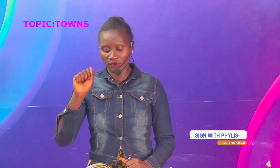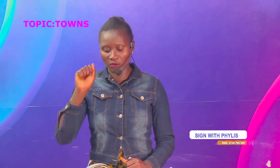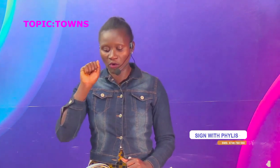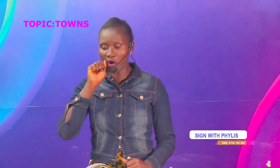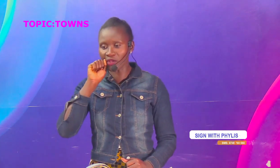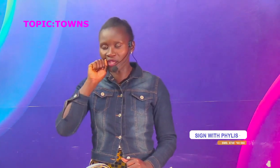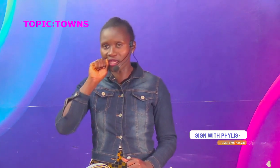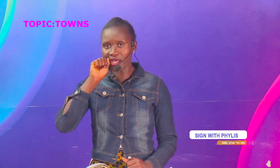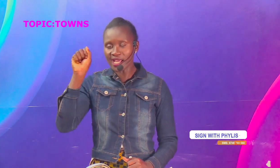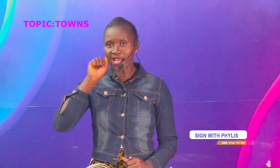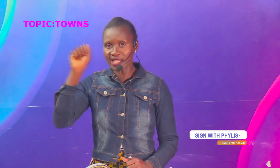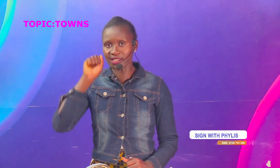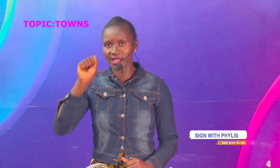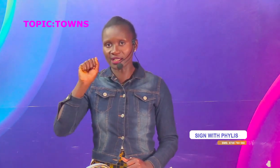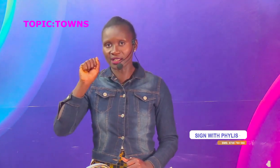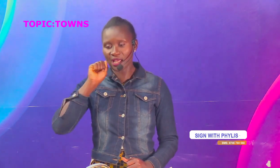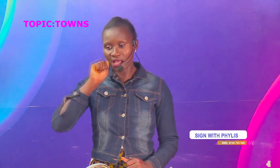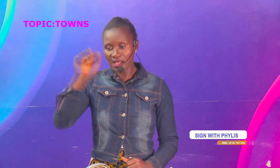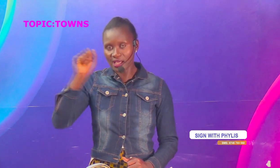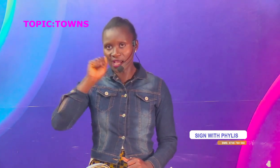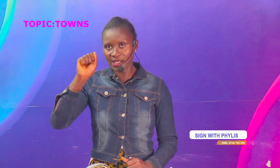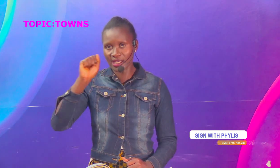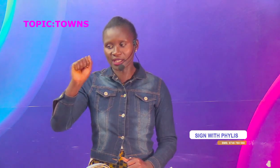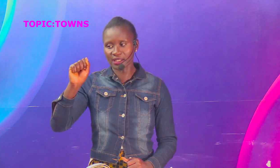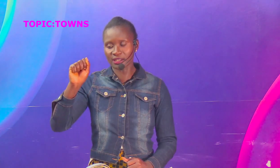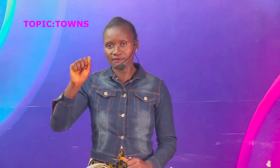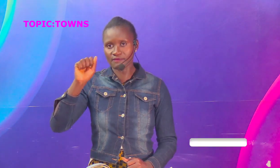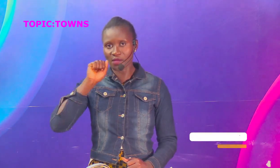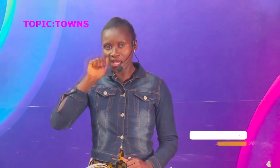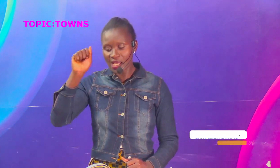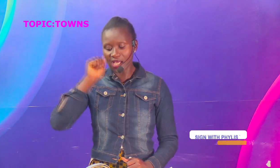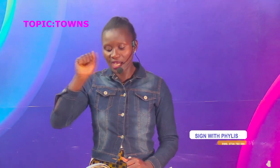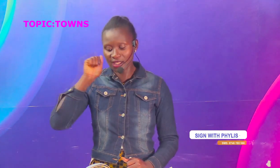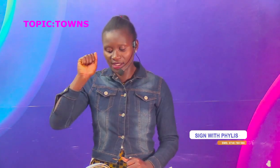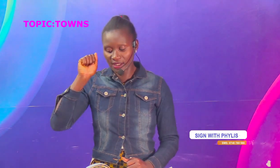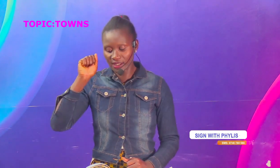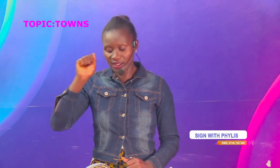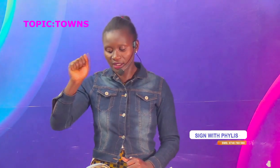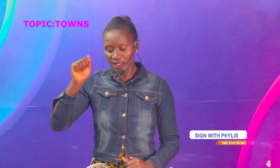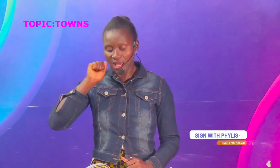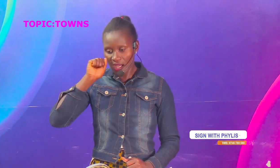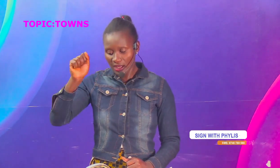mouth here. Garissa, Garissa, Garissa,